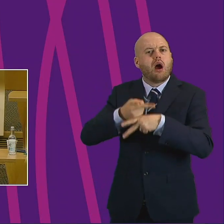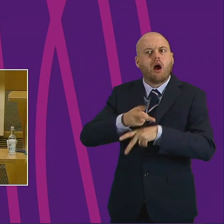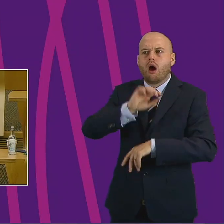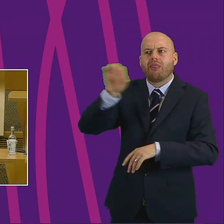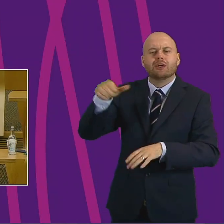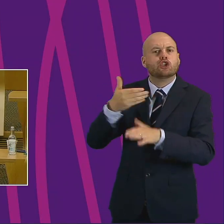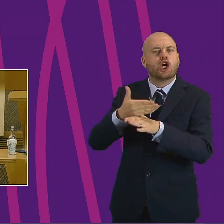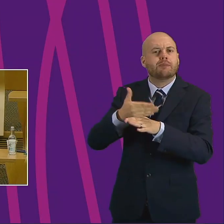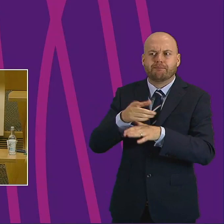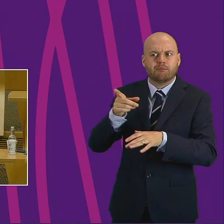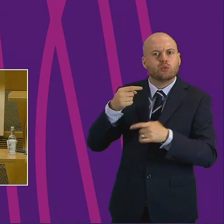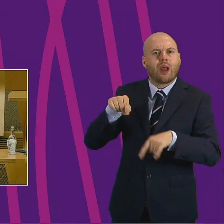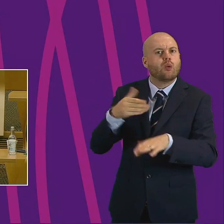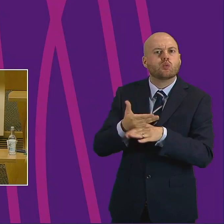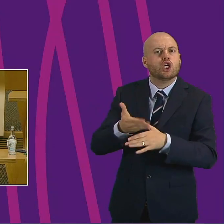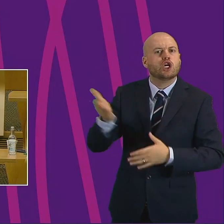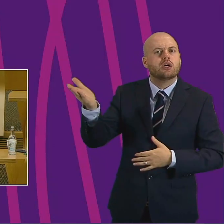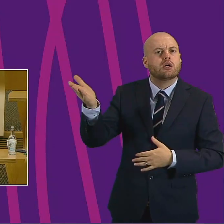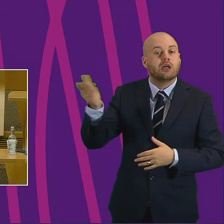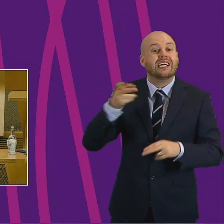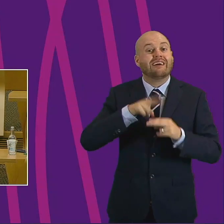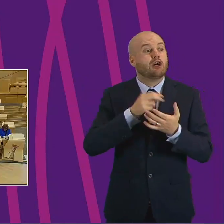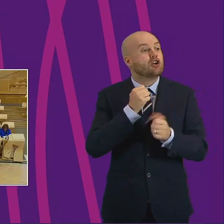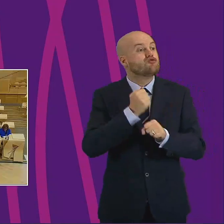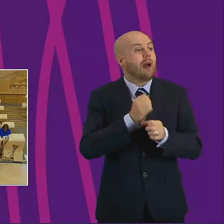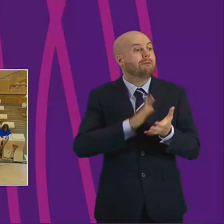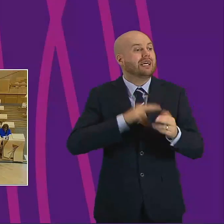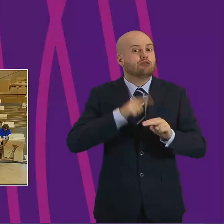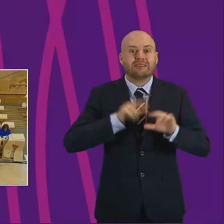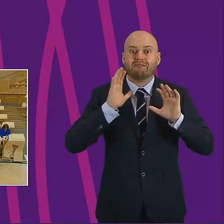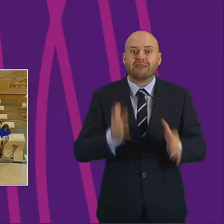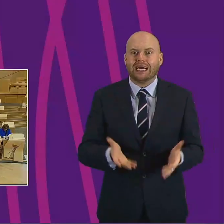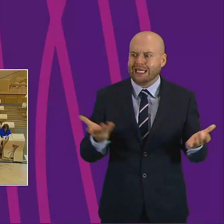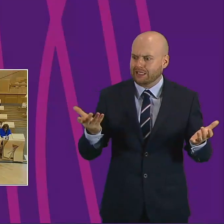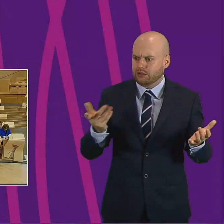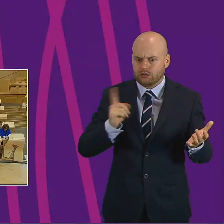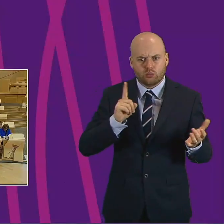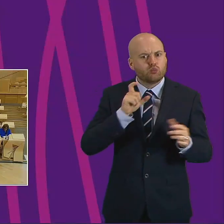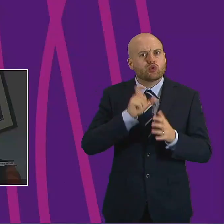who exactly is going to look after them? Cabinet Secretary.